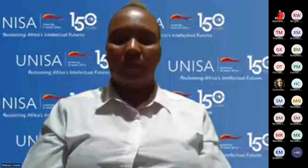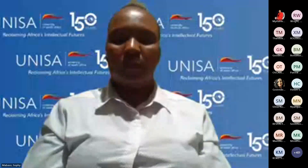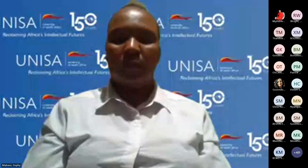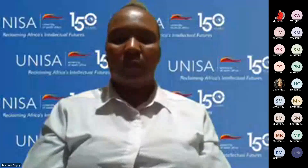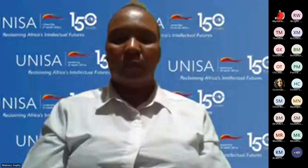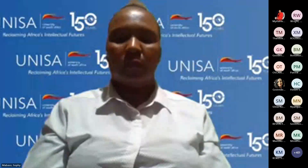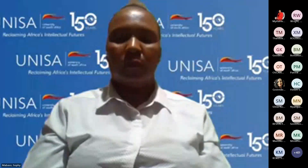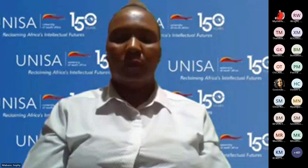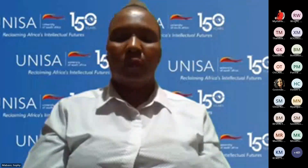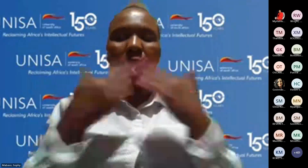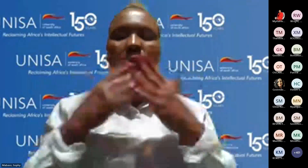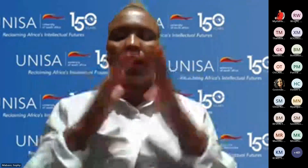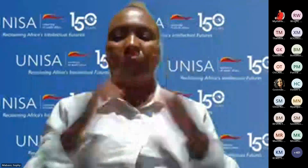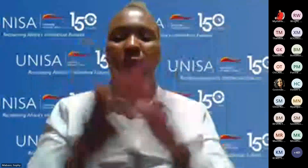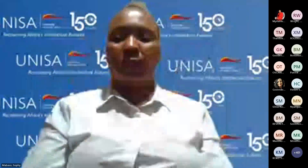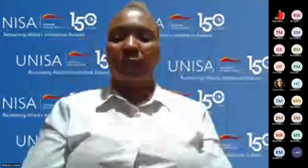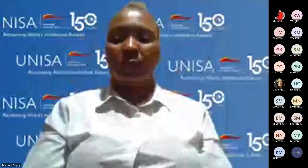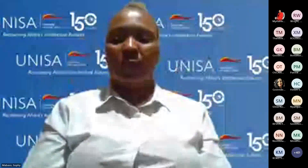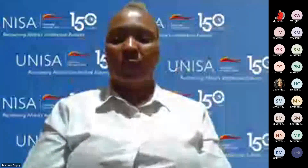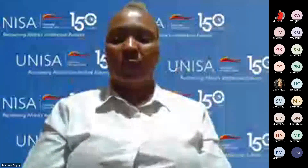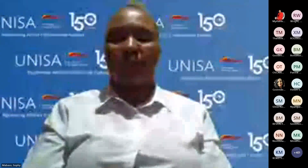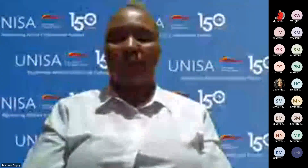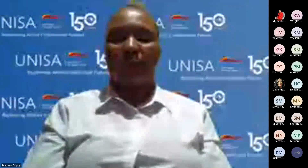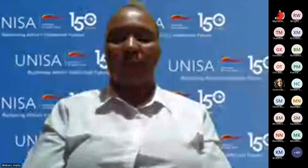Thank you so much.